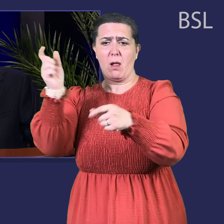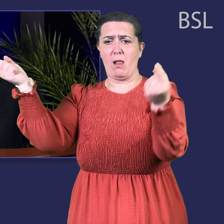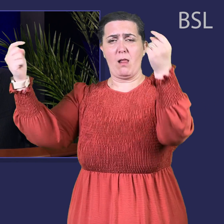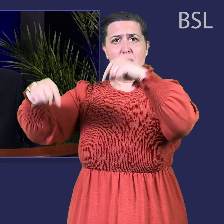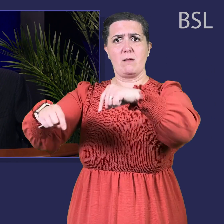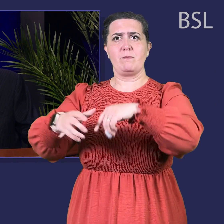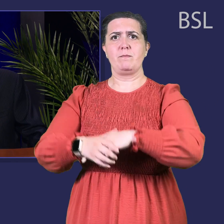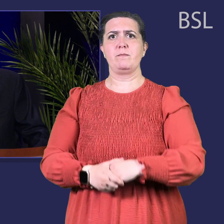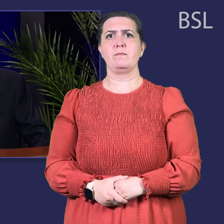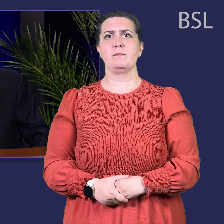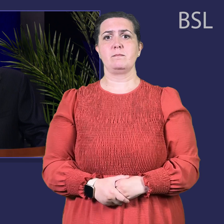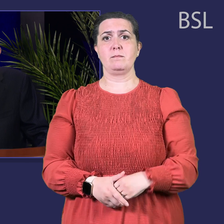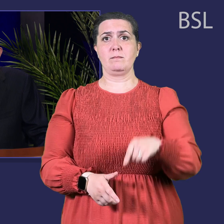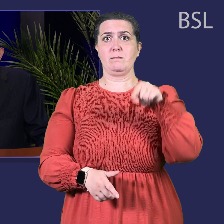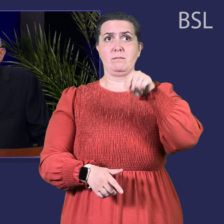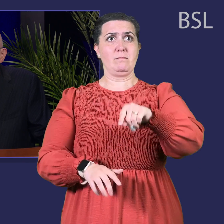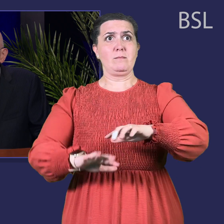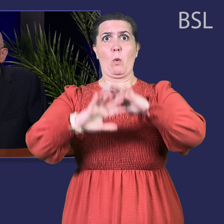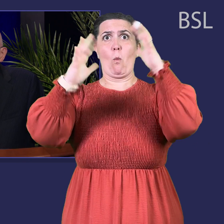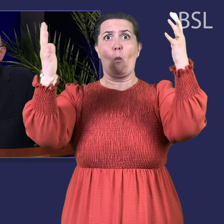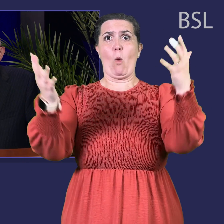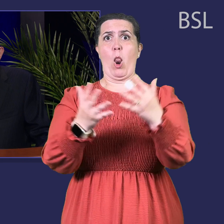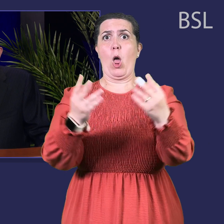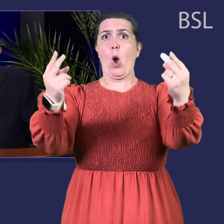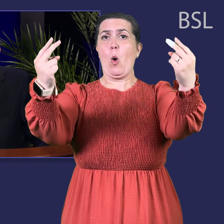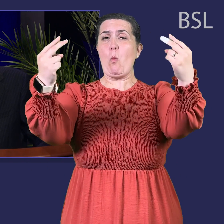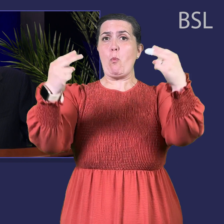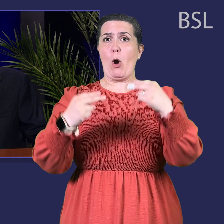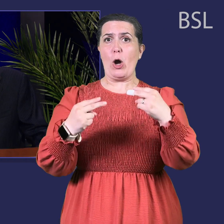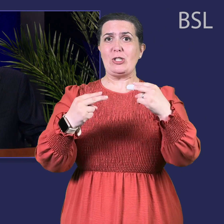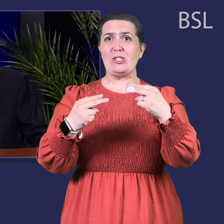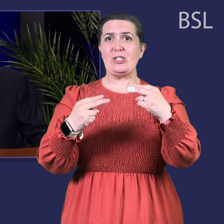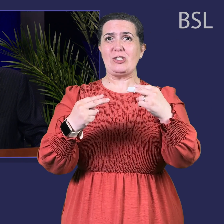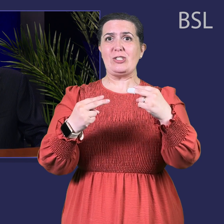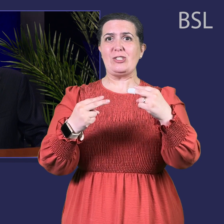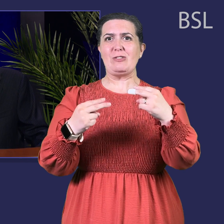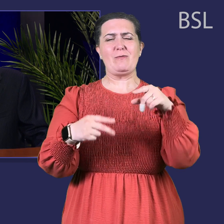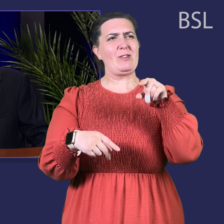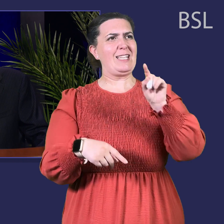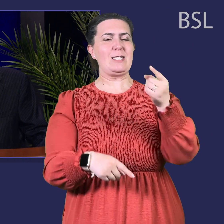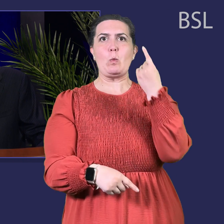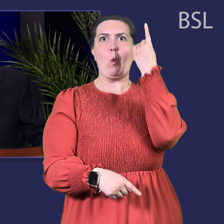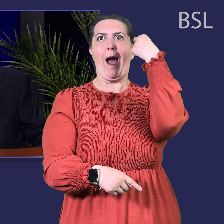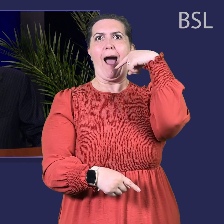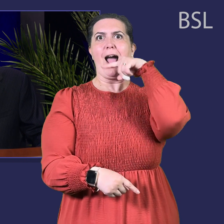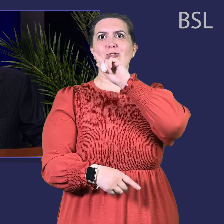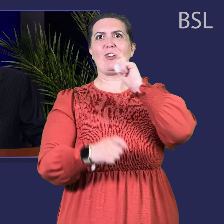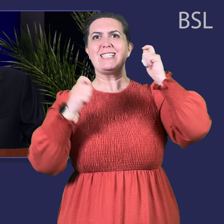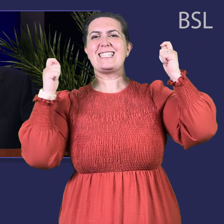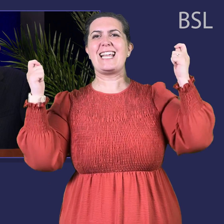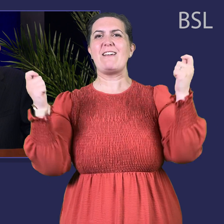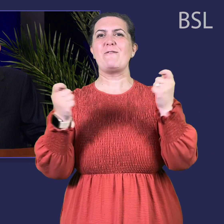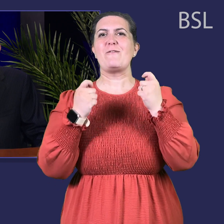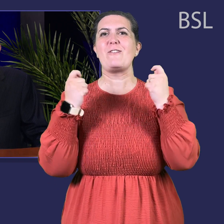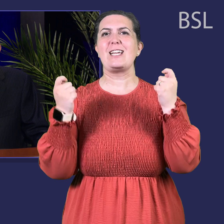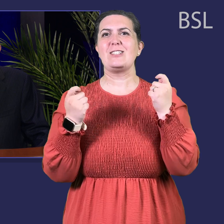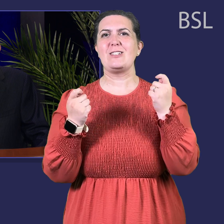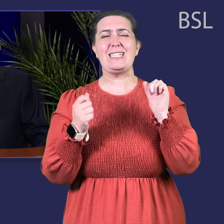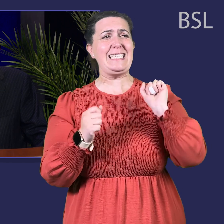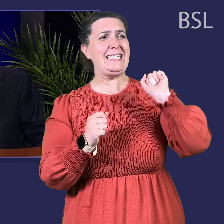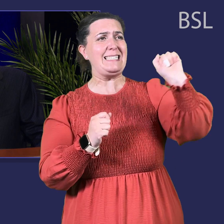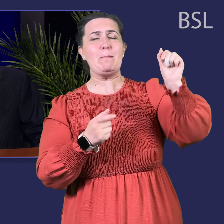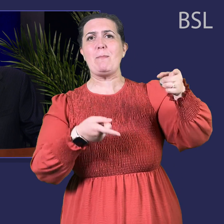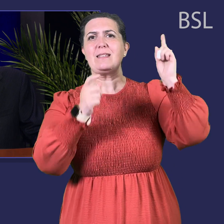leaders. A worldwide audience joins us via broadcast for this centennial